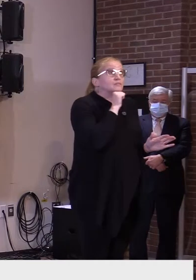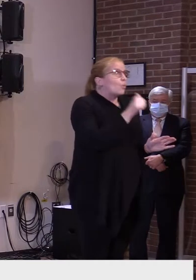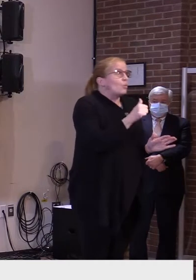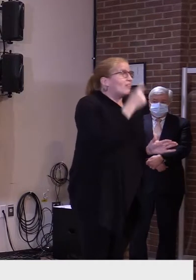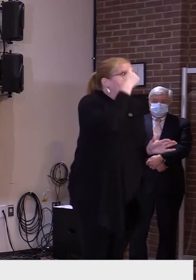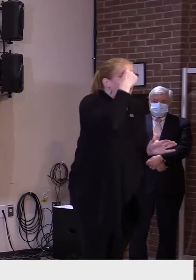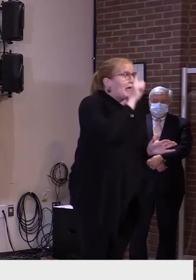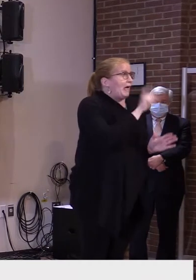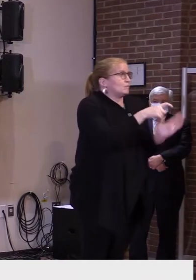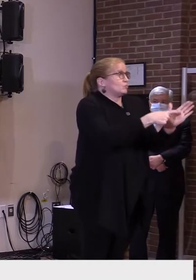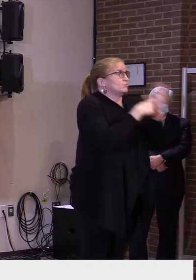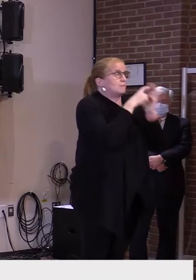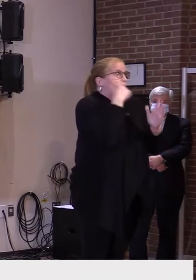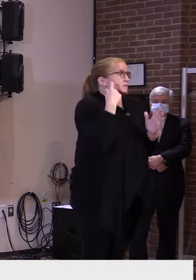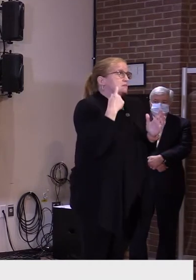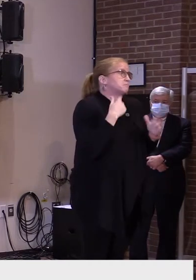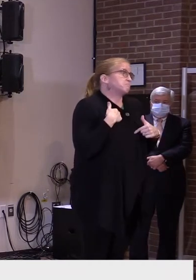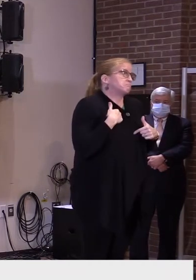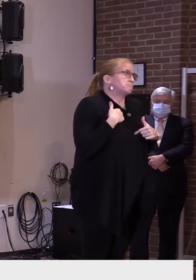time.